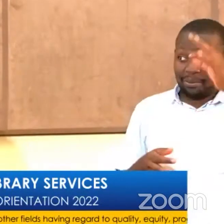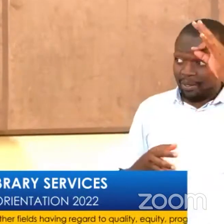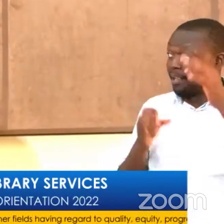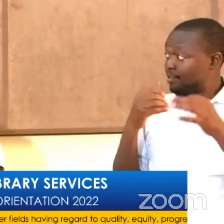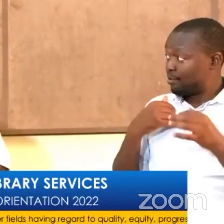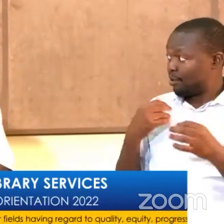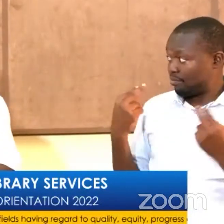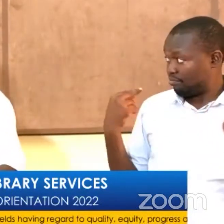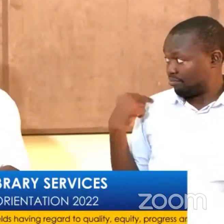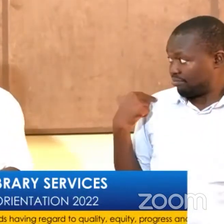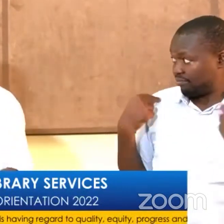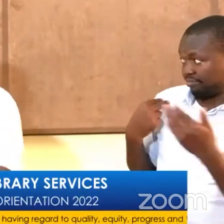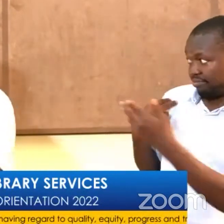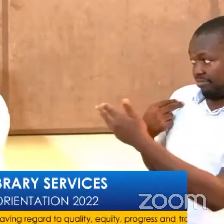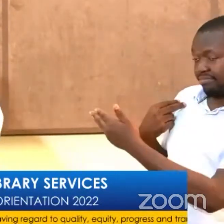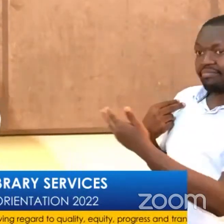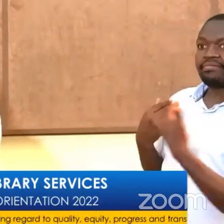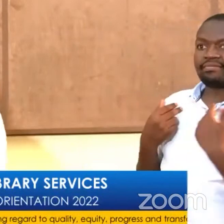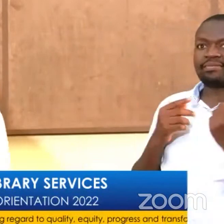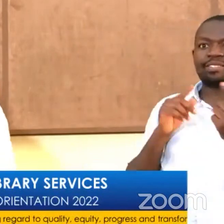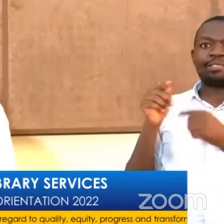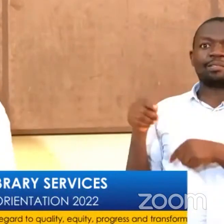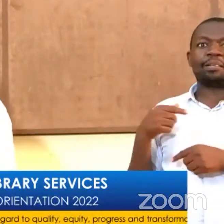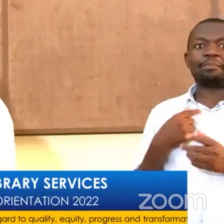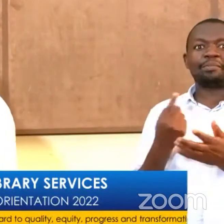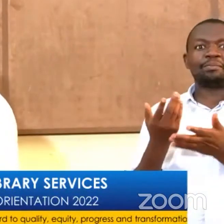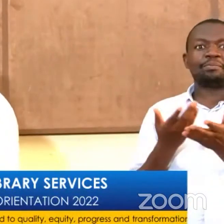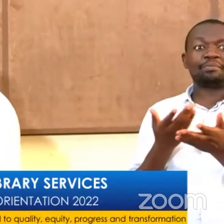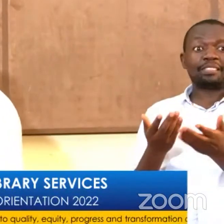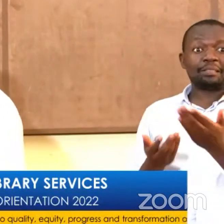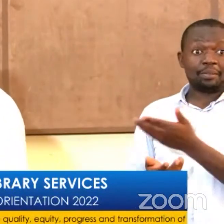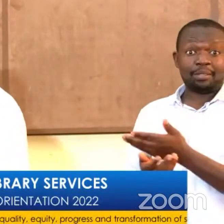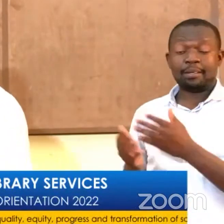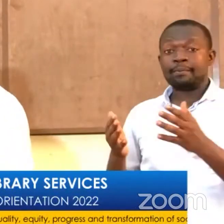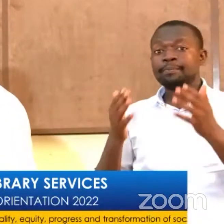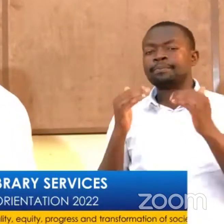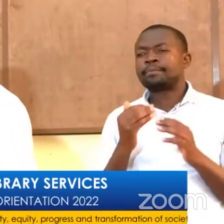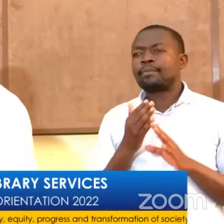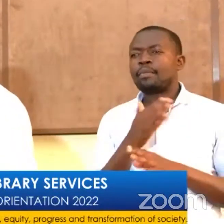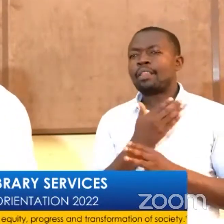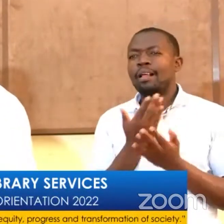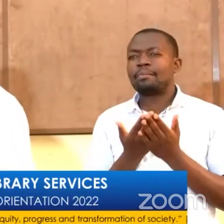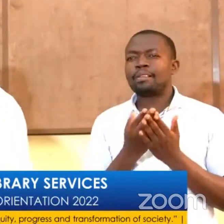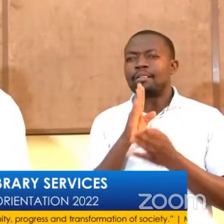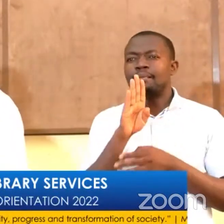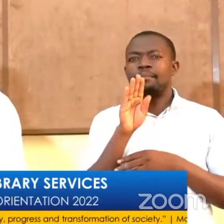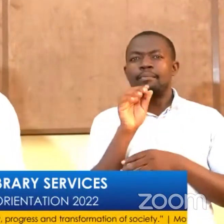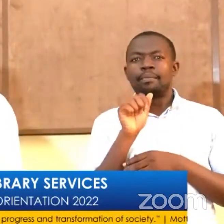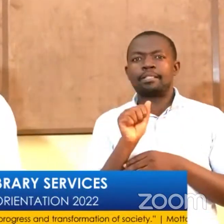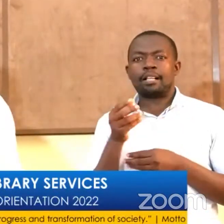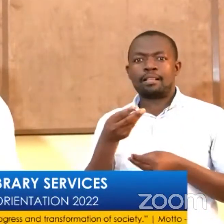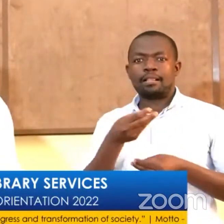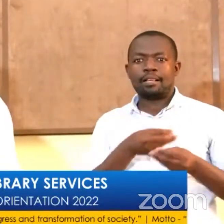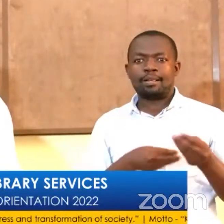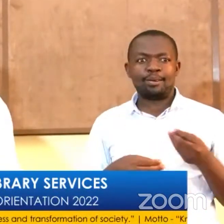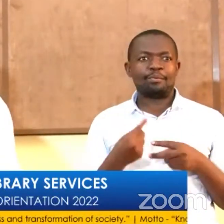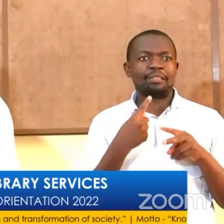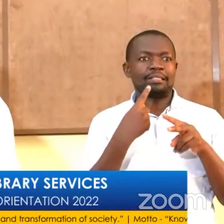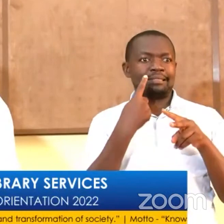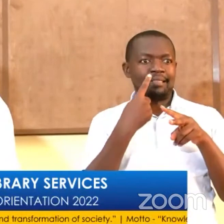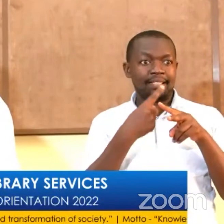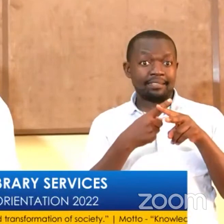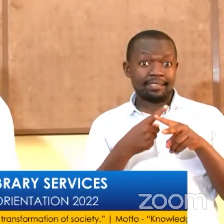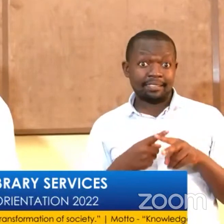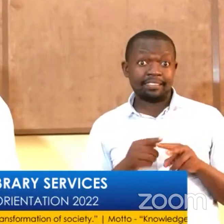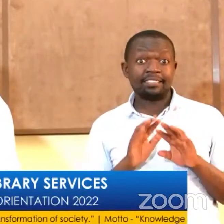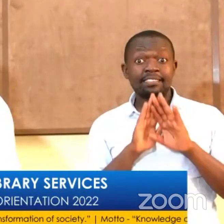officer there will attend to you. Thank you. I applied for Bachelor of Economics and Statistics